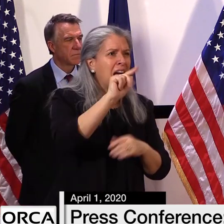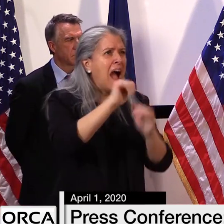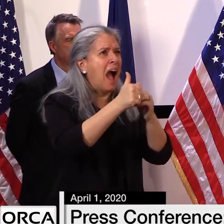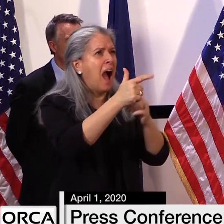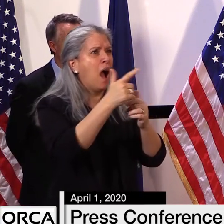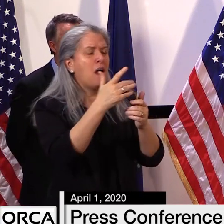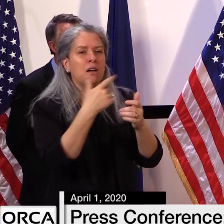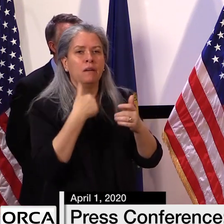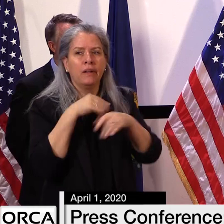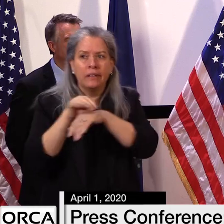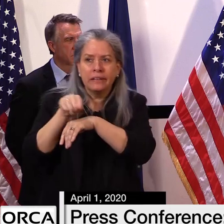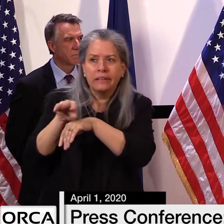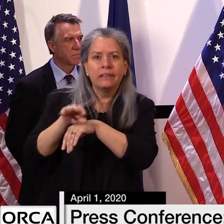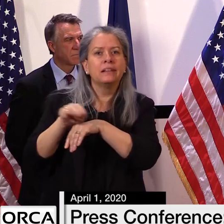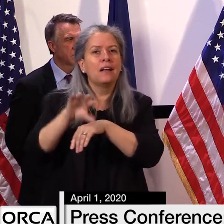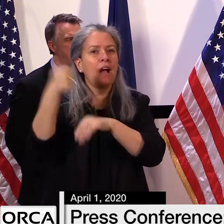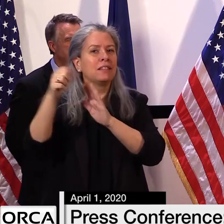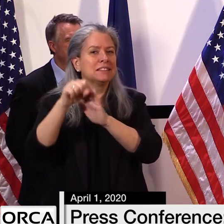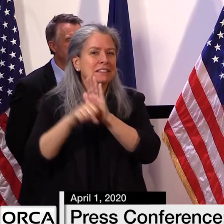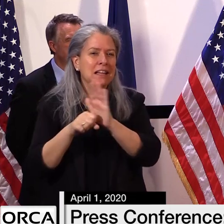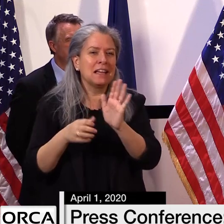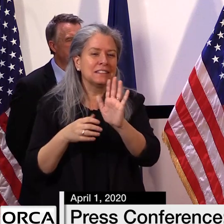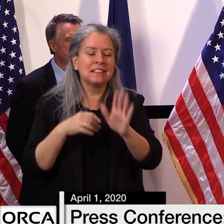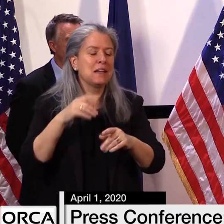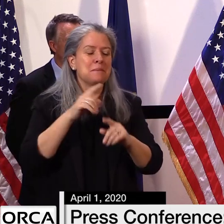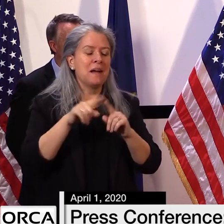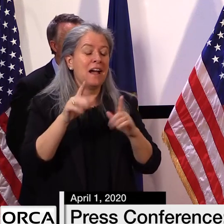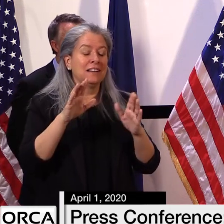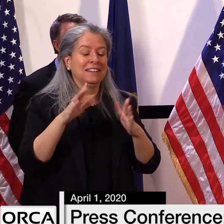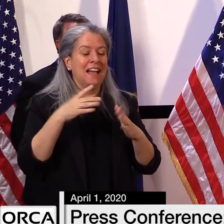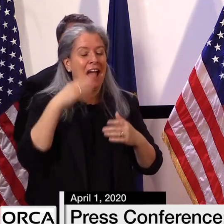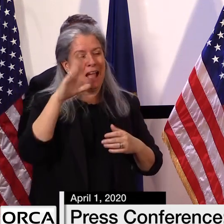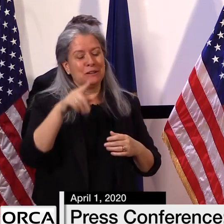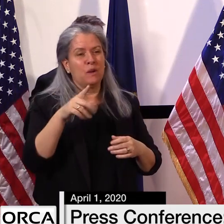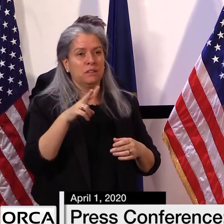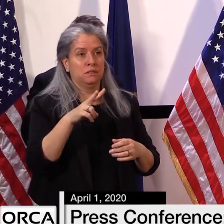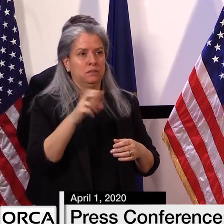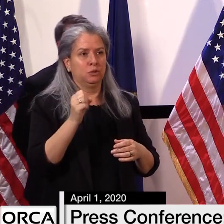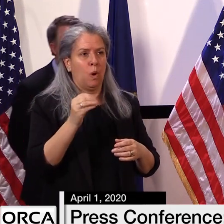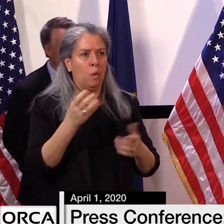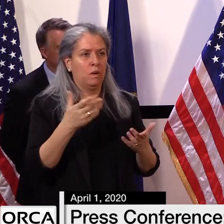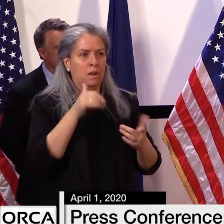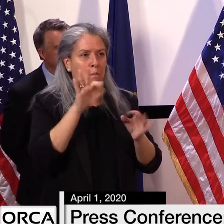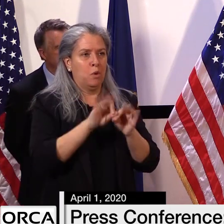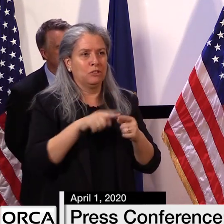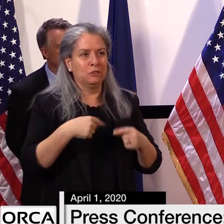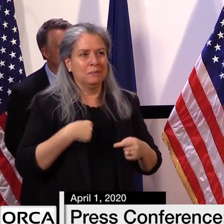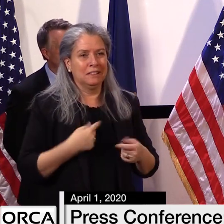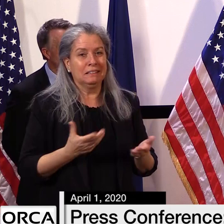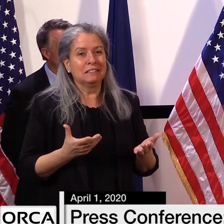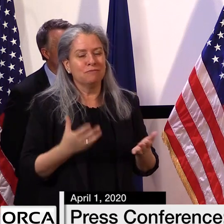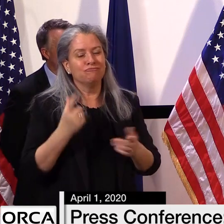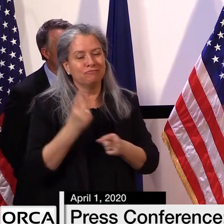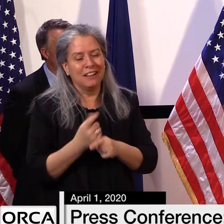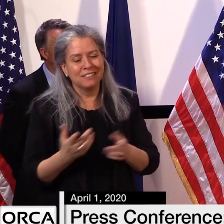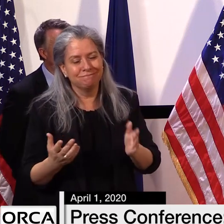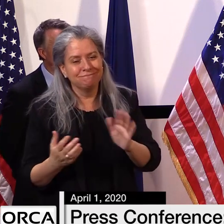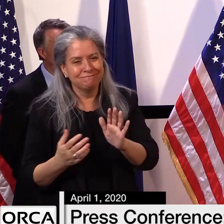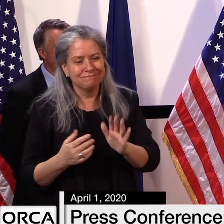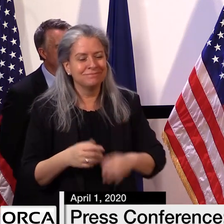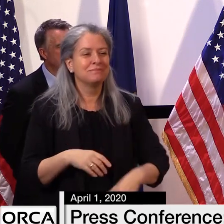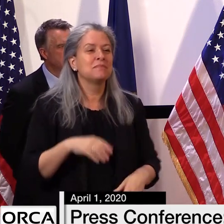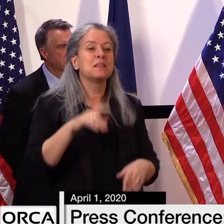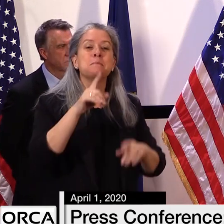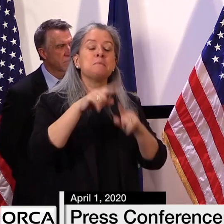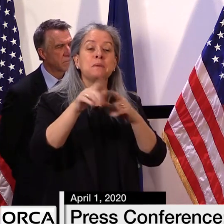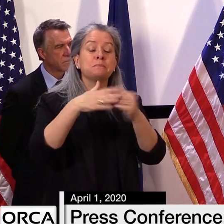it. But again, I know that's a little solace for those people who are struggling to get through to us. As a department, we've tripled our staff on